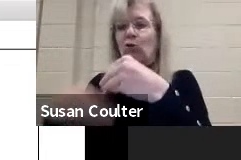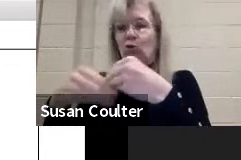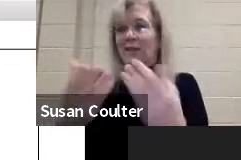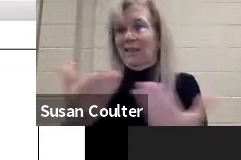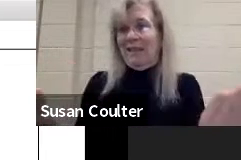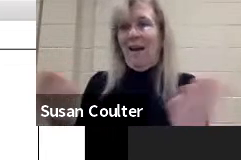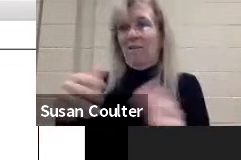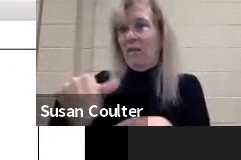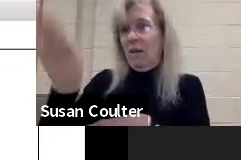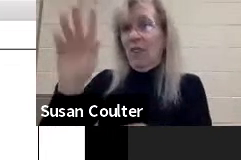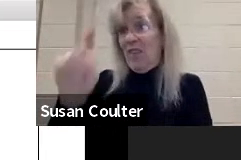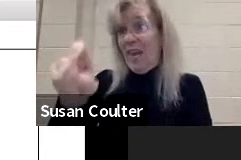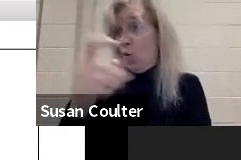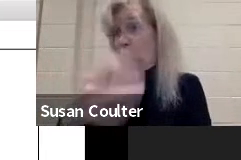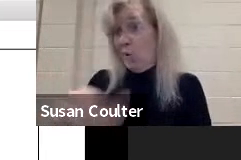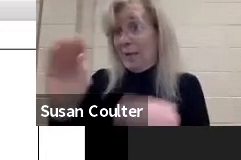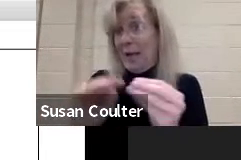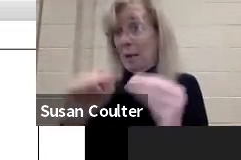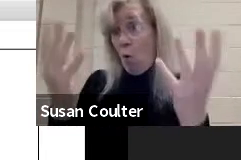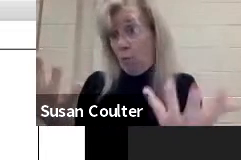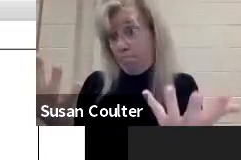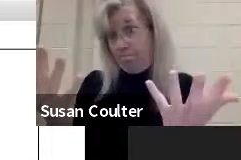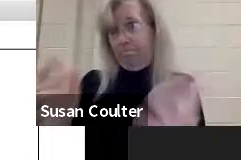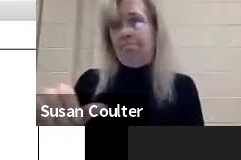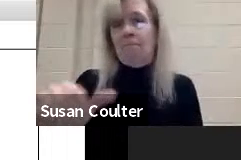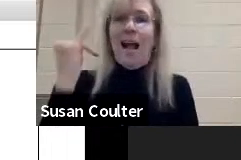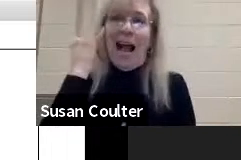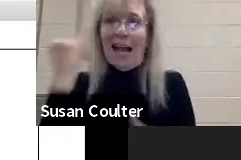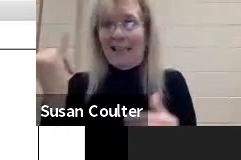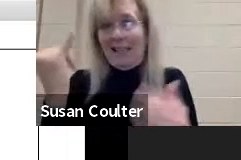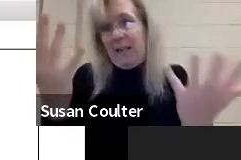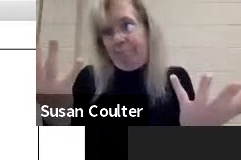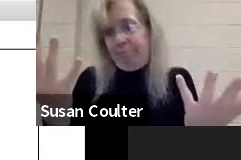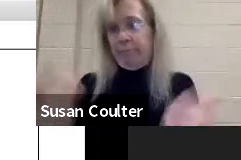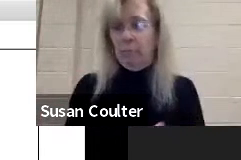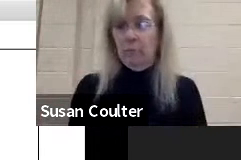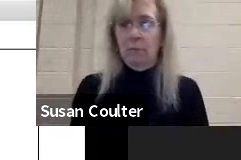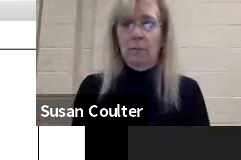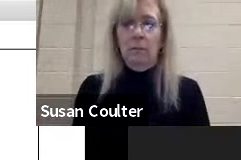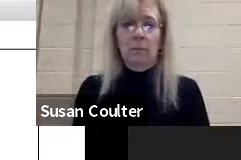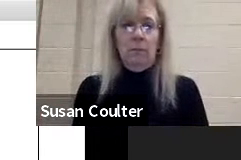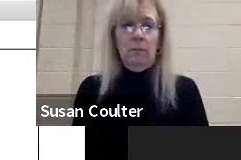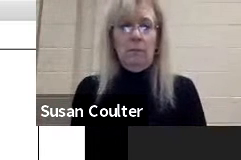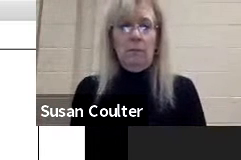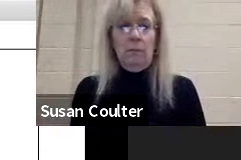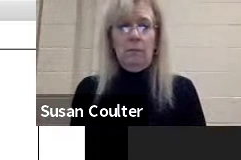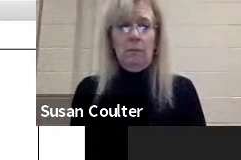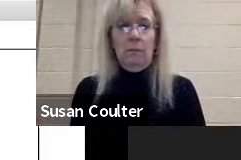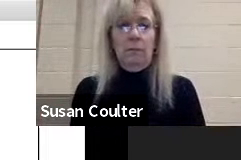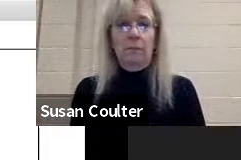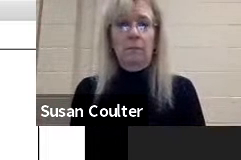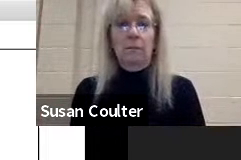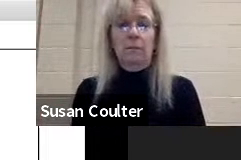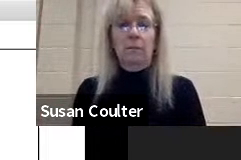the extra stuff. They don't need it anymore. Idea.